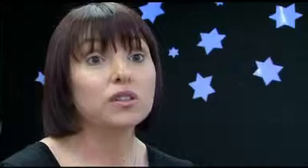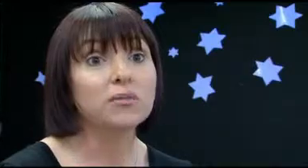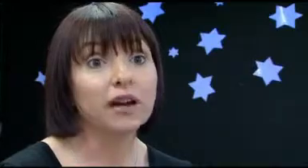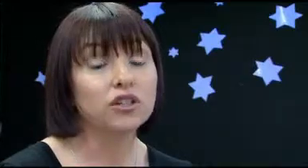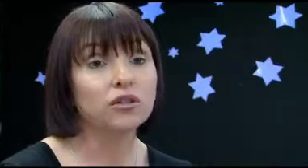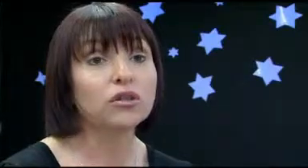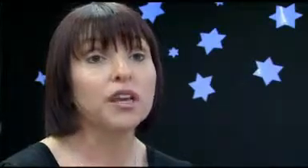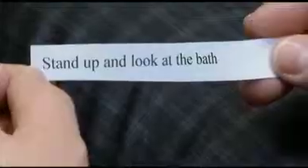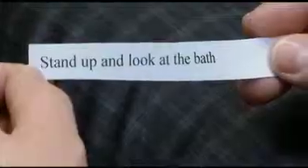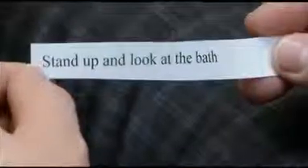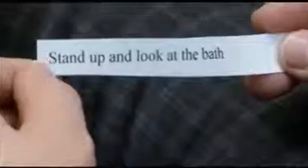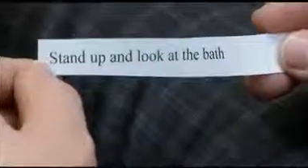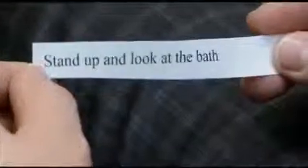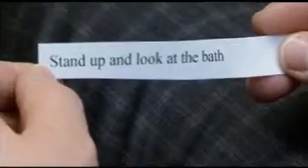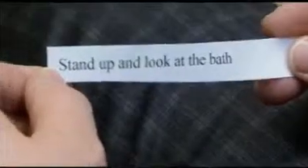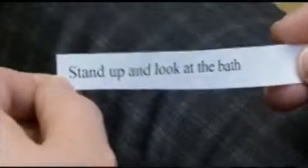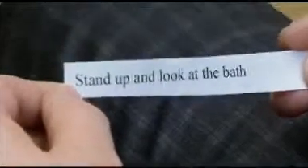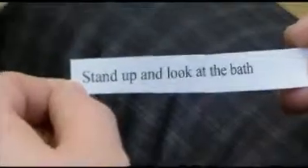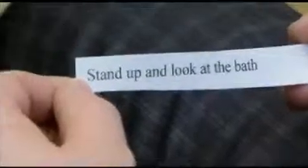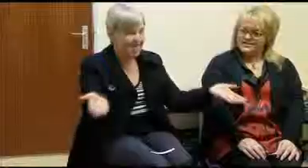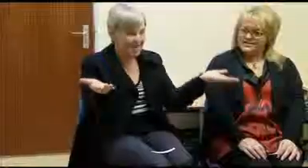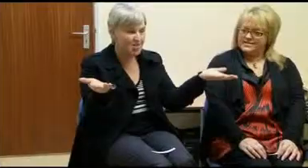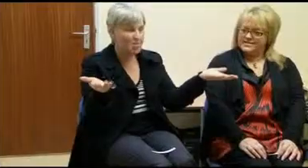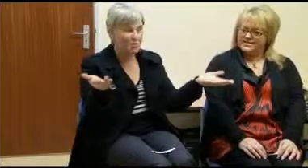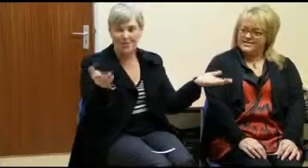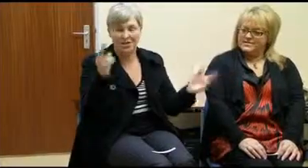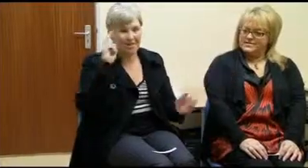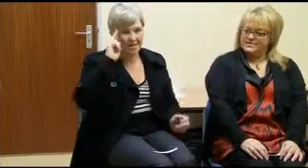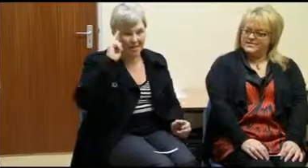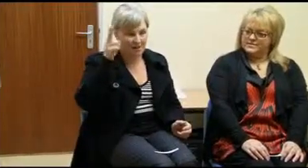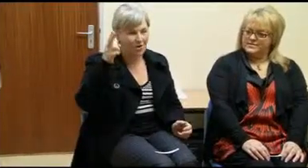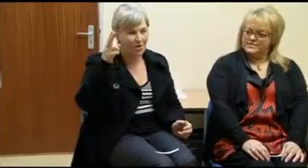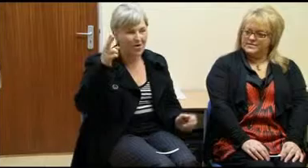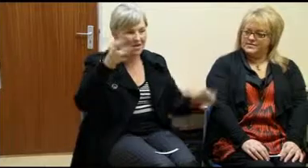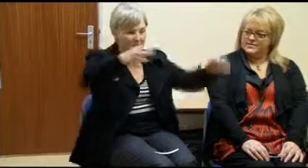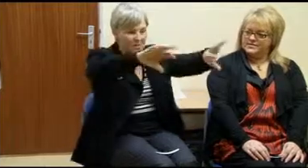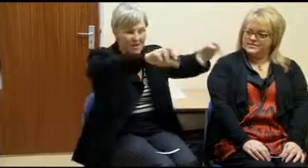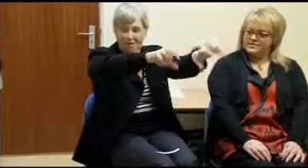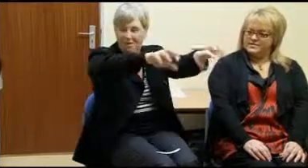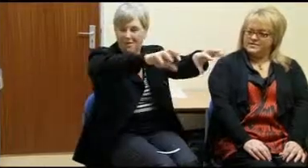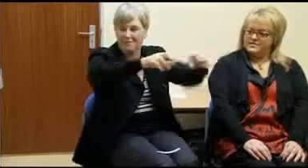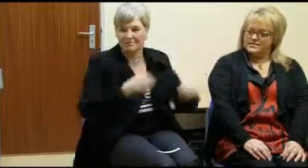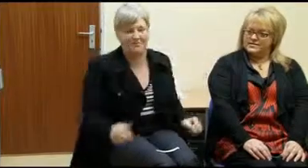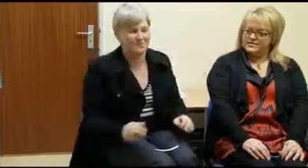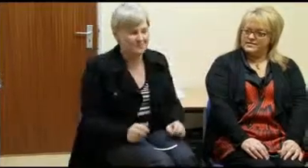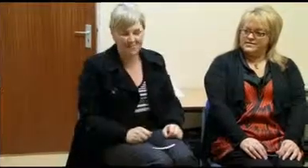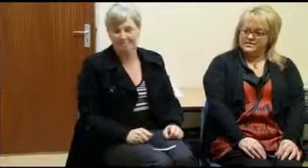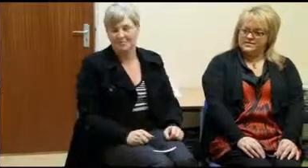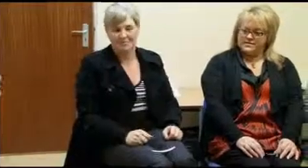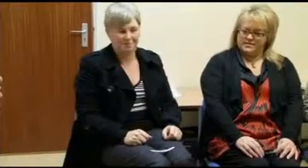use of Makaton so they can go out and show the children. Stand up and look at the bath. Well done. Yeah, very good. So